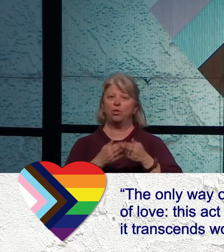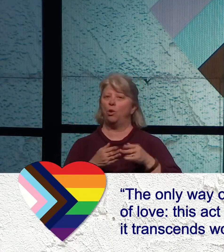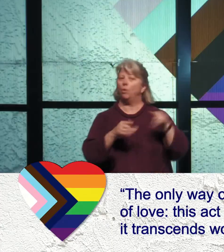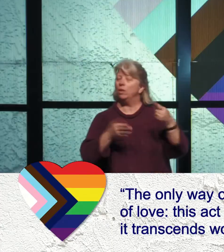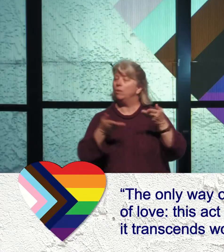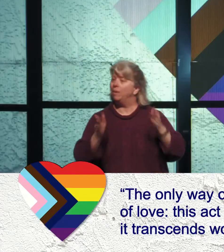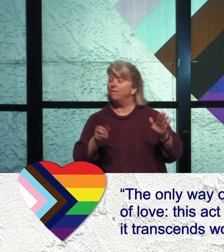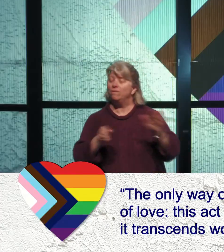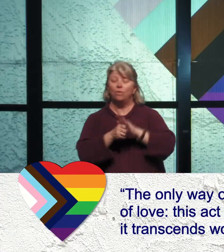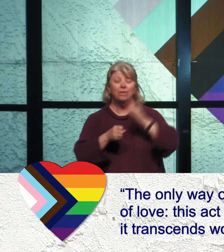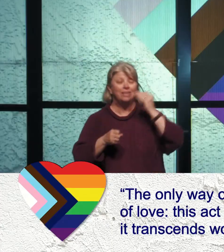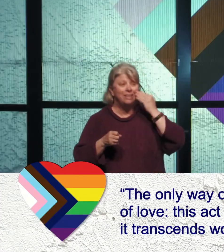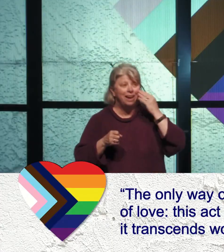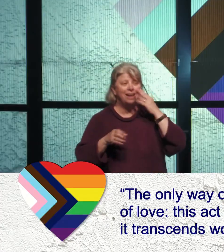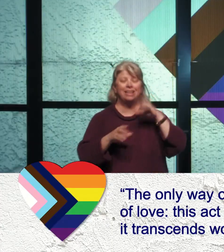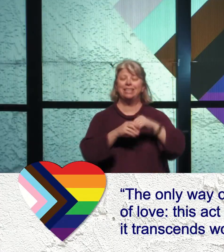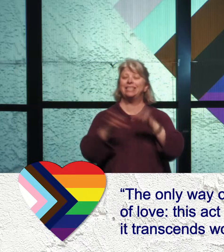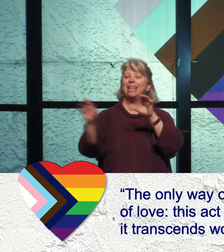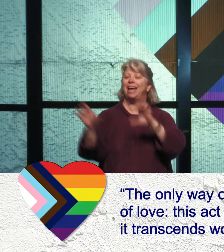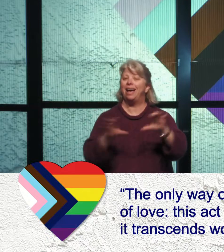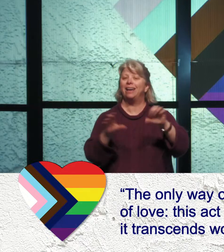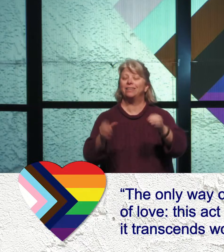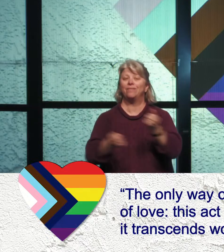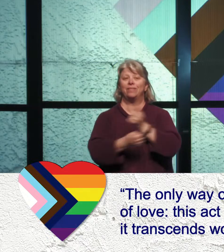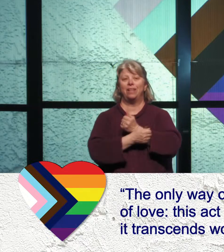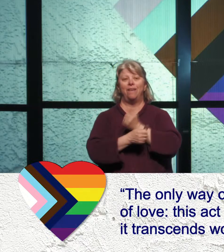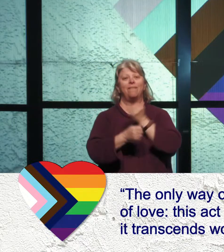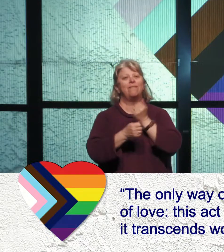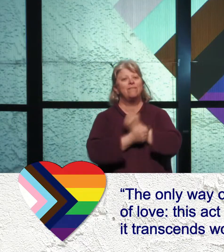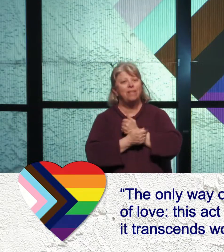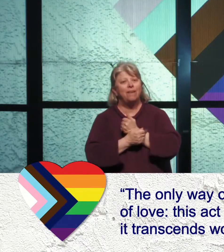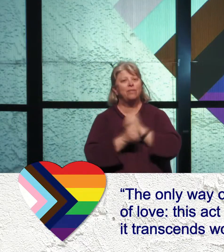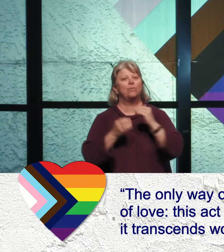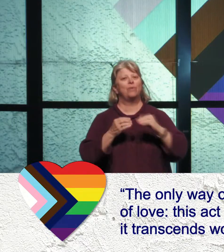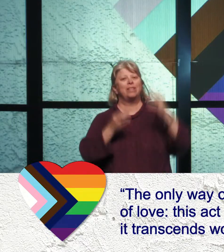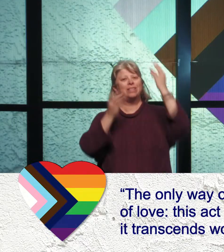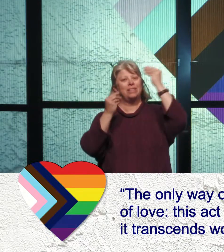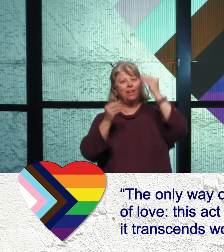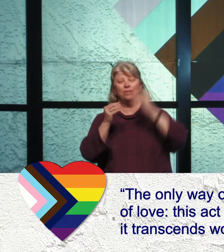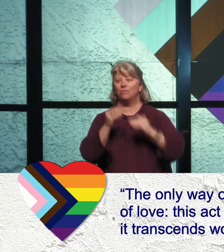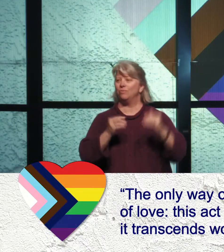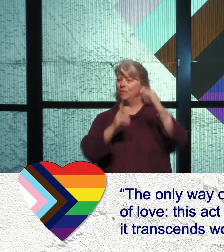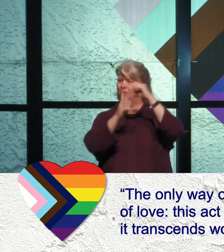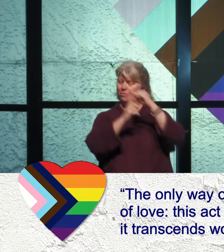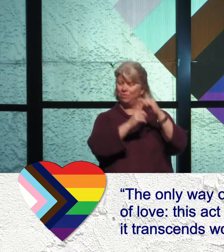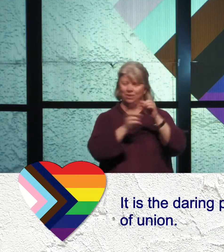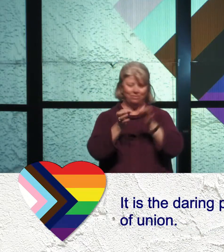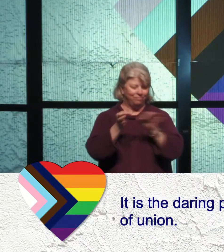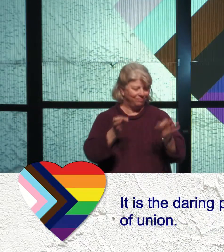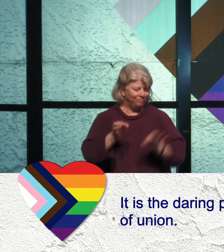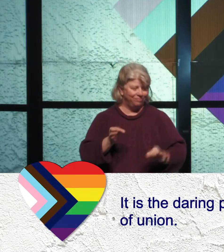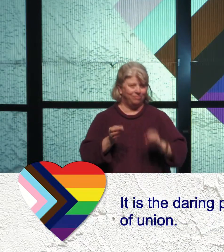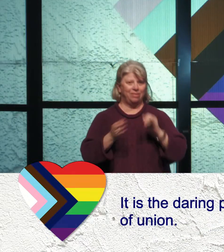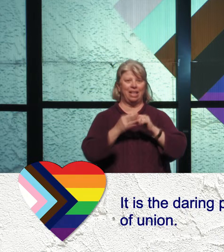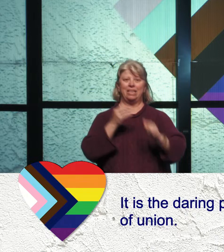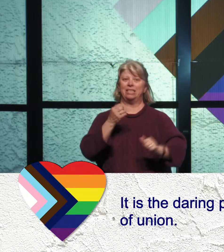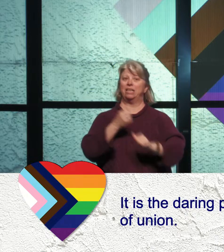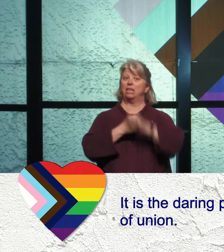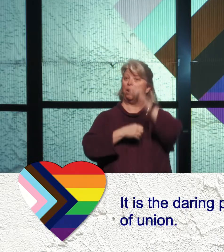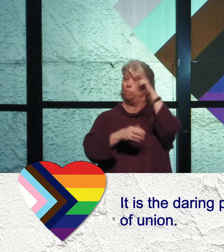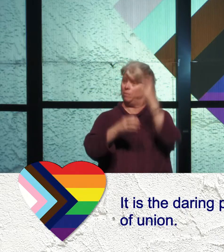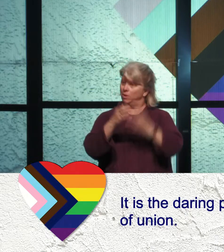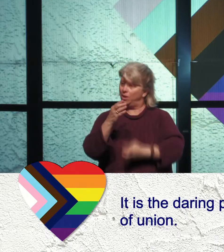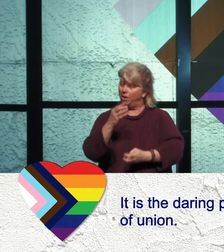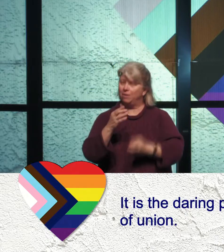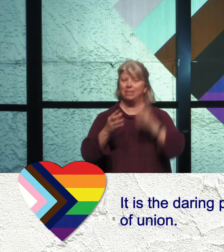full knowledge lies in the act of love. This act transcends thought, and it transcends words. It's the daring plunge